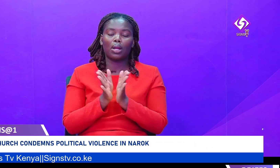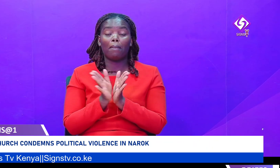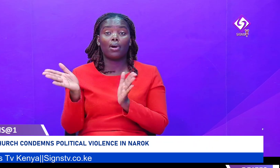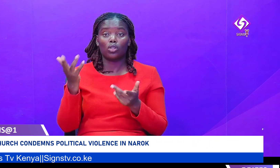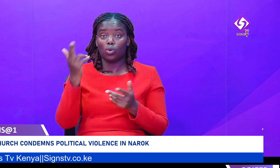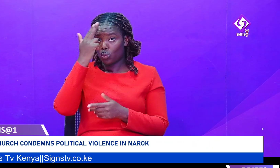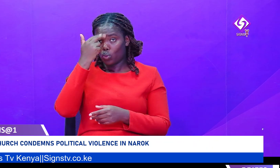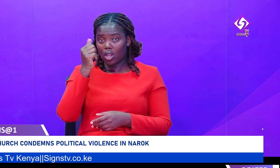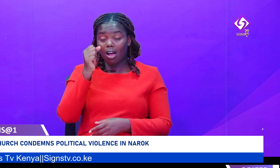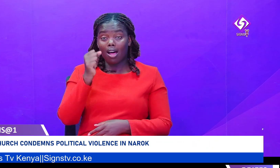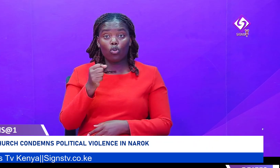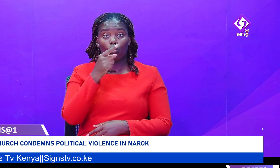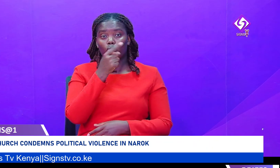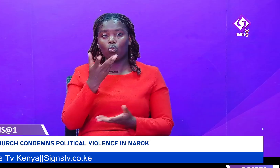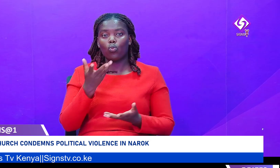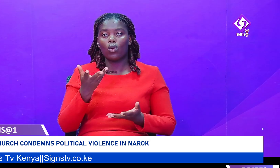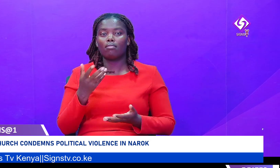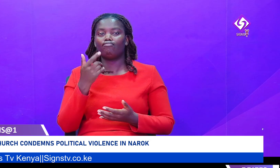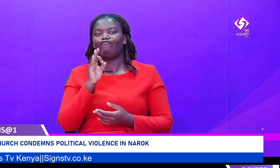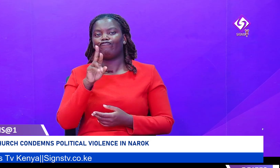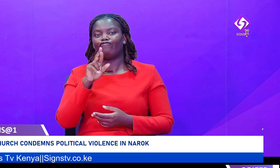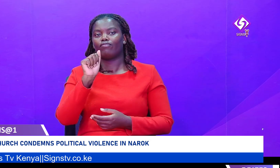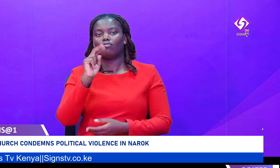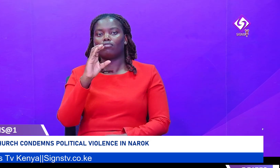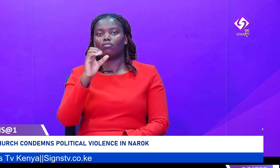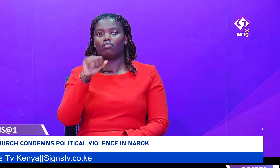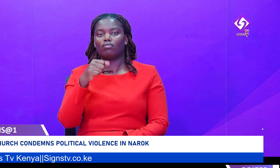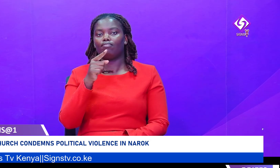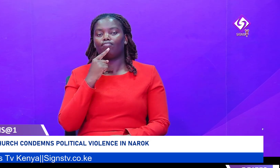Speaking at the church branch in Narok, where Francis Ololchike